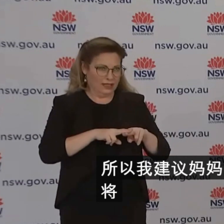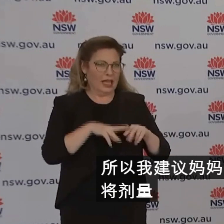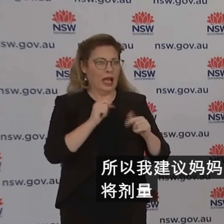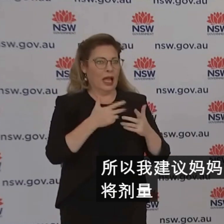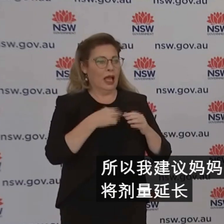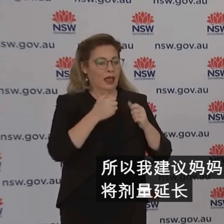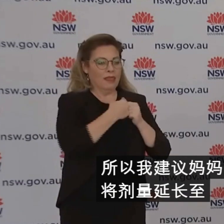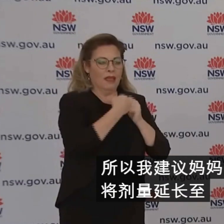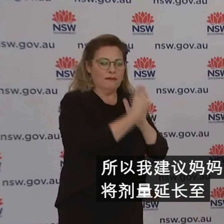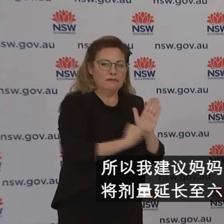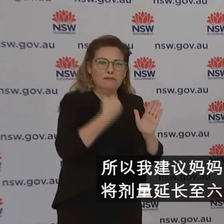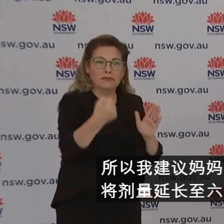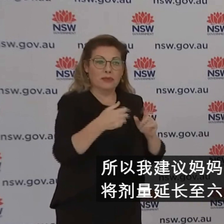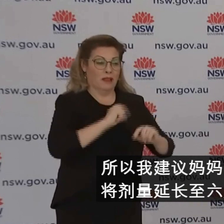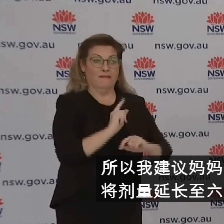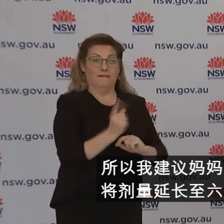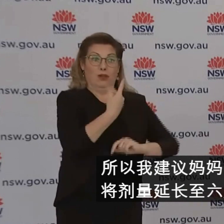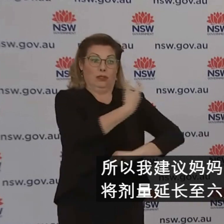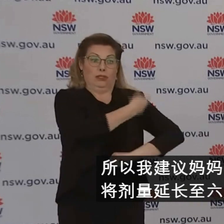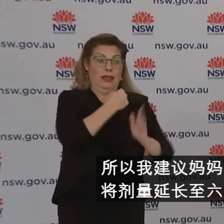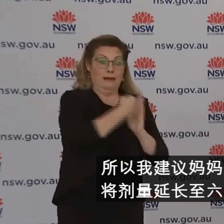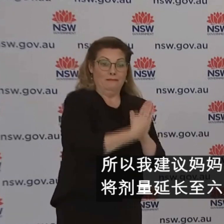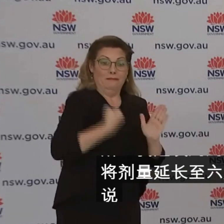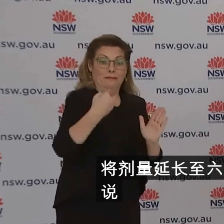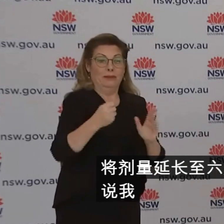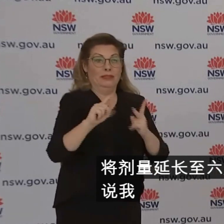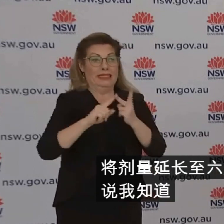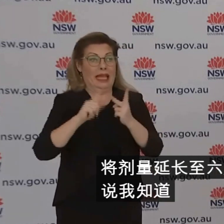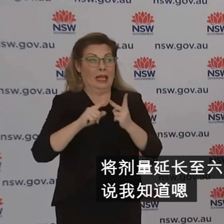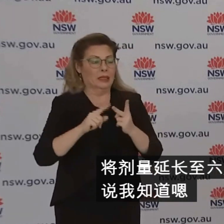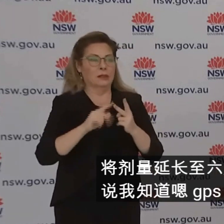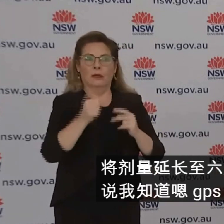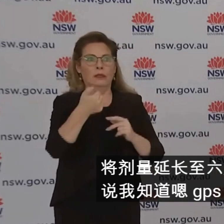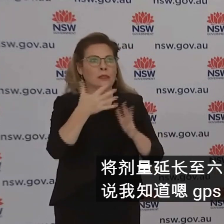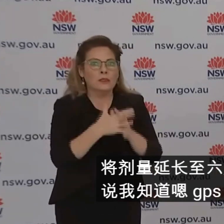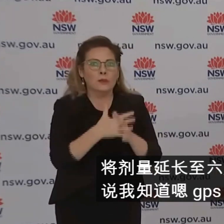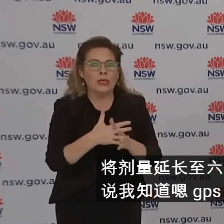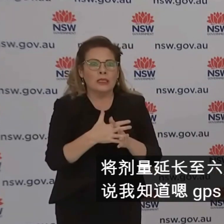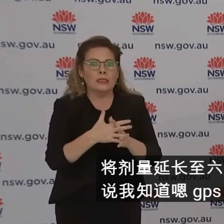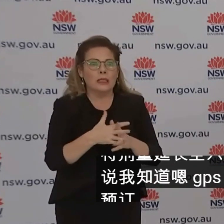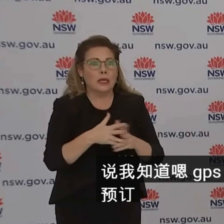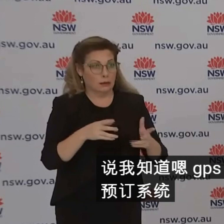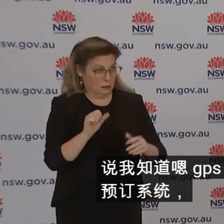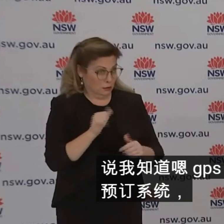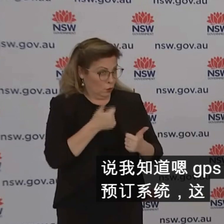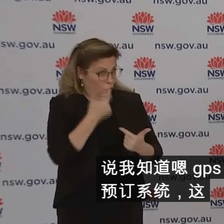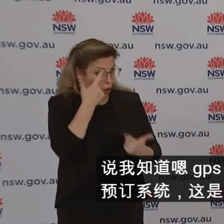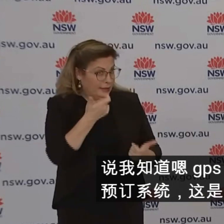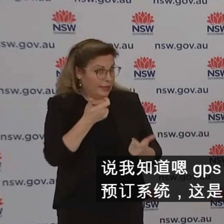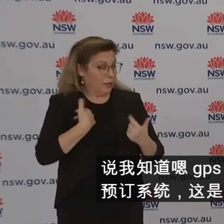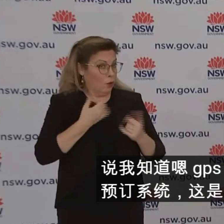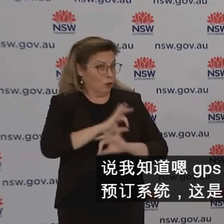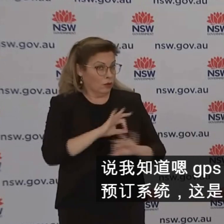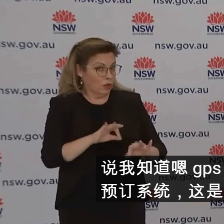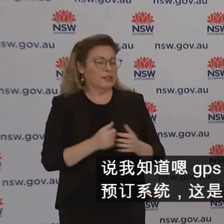do extend the doses to 6 weeks. As I said, I understand that GPs will have booking systems